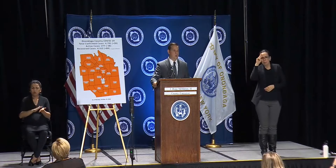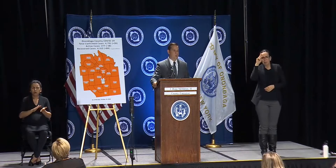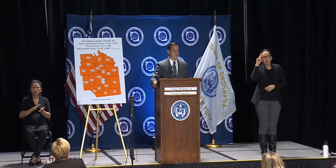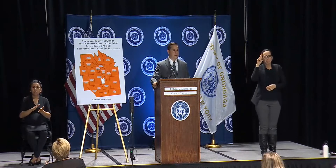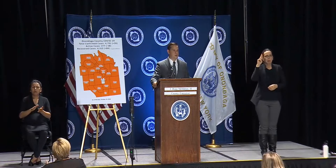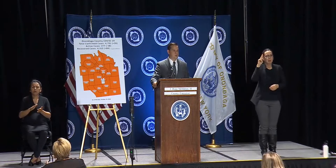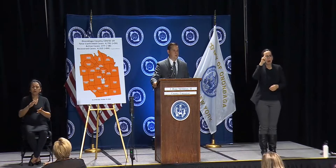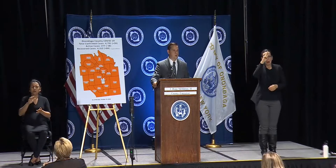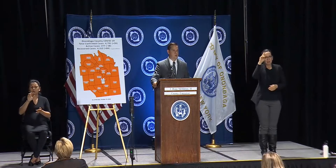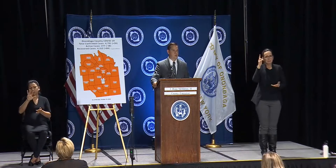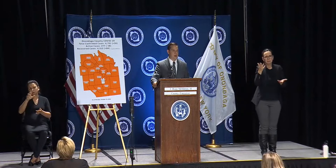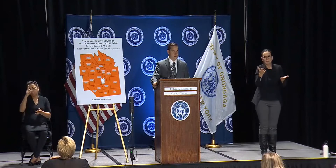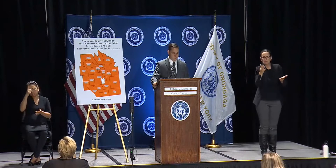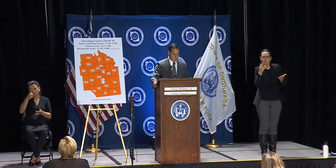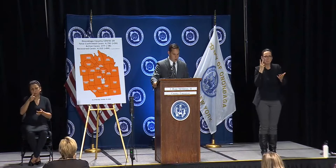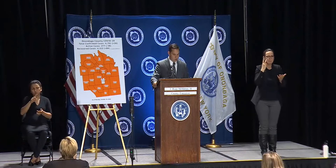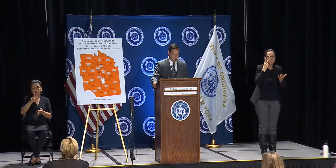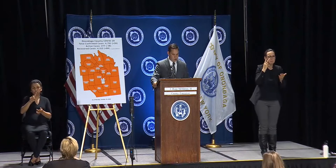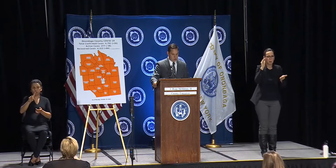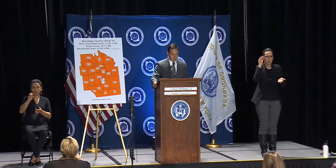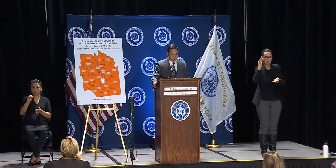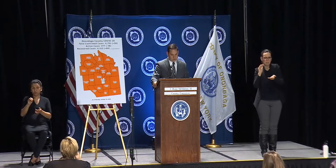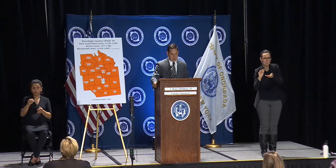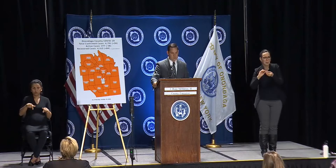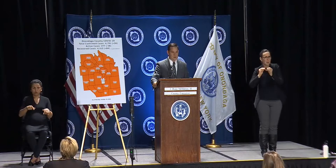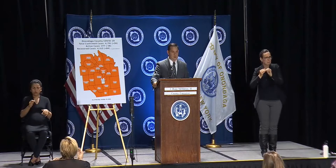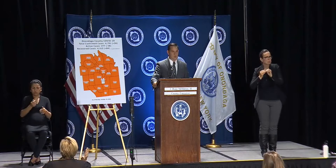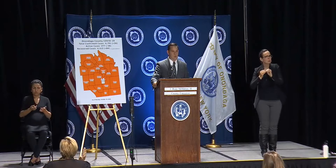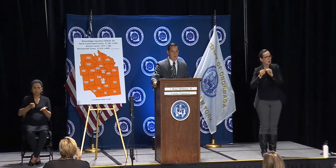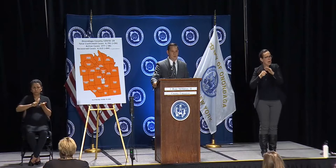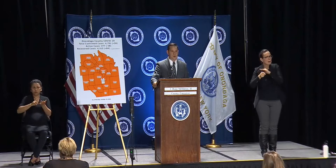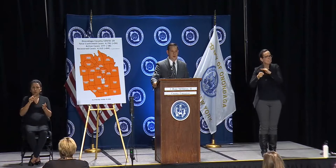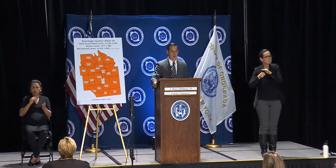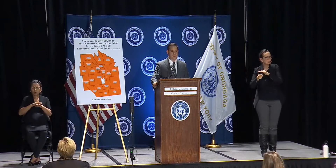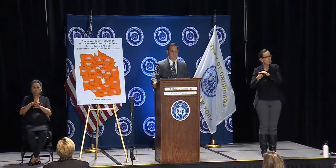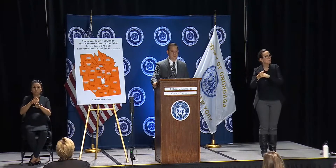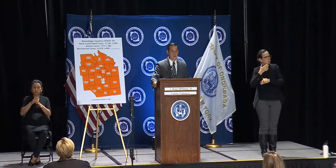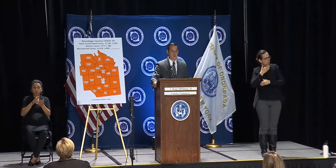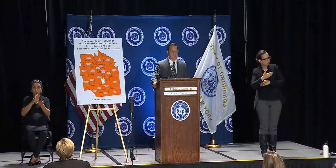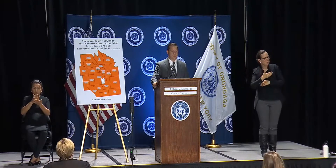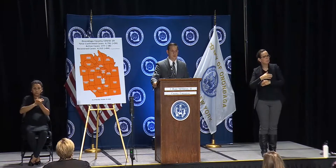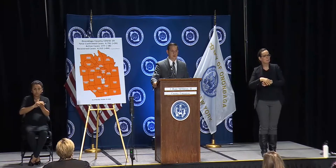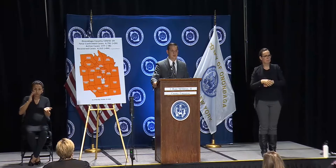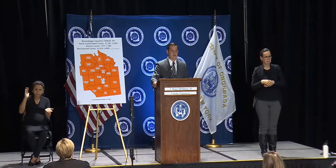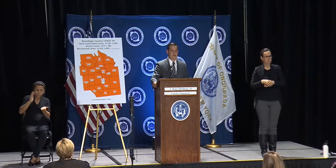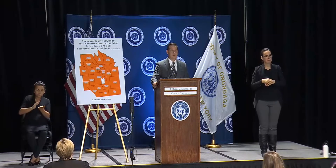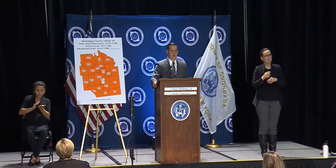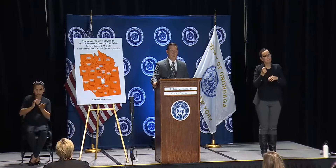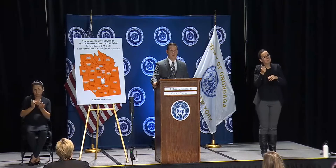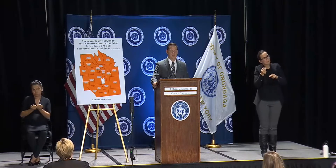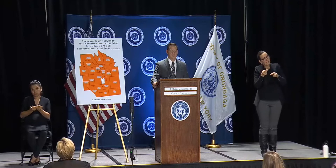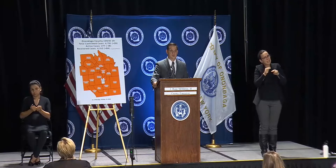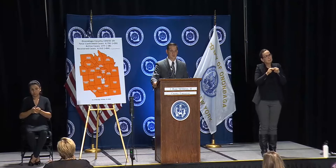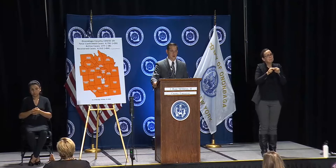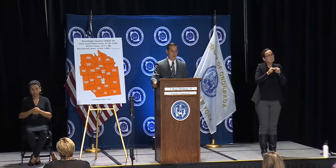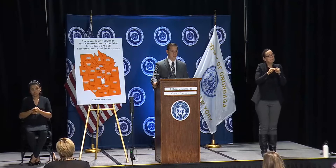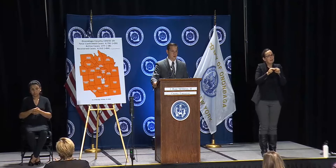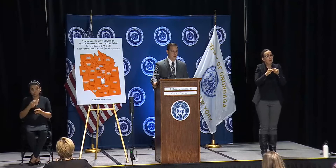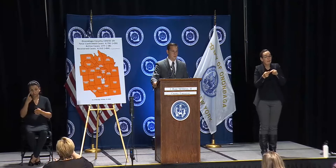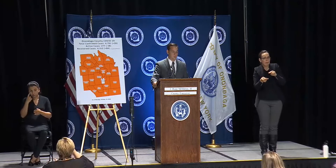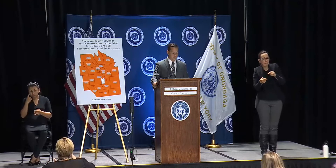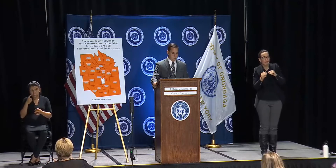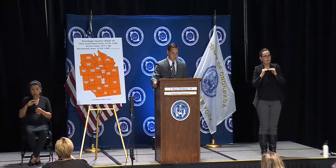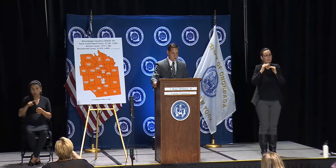low numbers. That's the lowest we had since March. A little bit of an uptick. What the trend is we've seen is over the weekends it's harder to